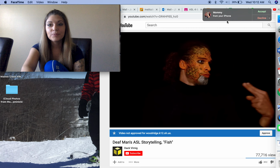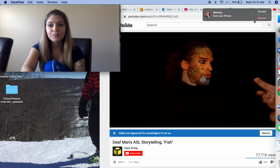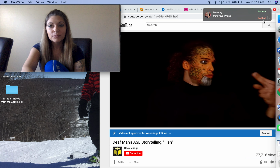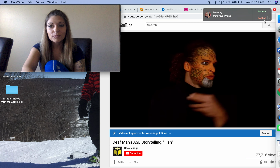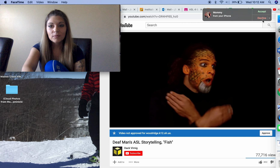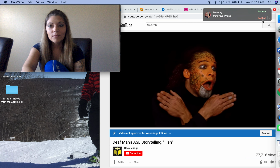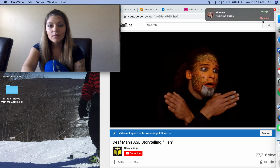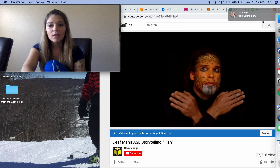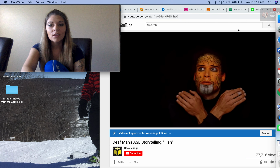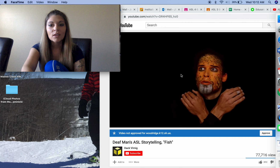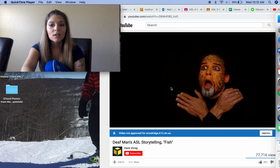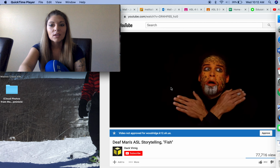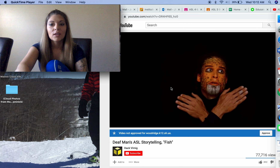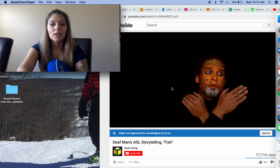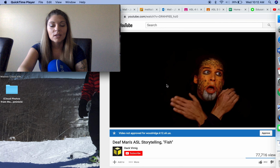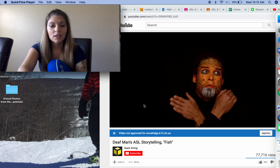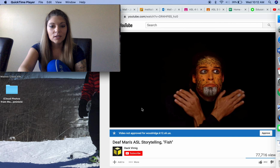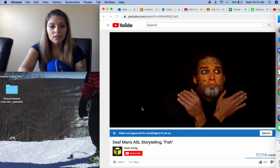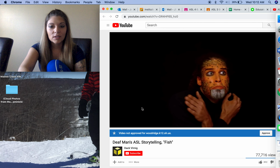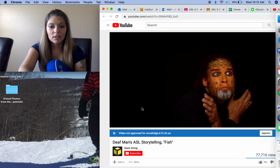So